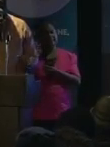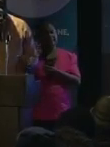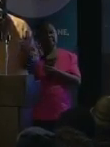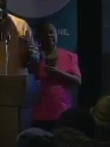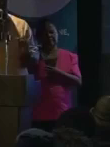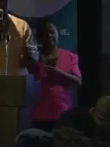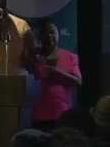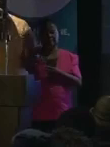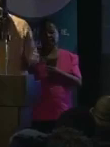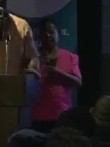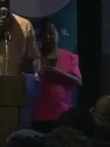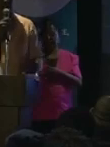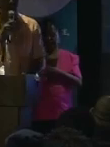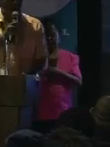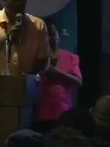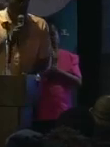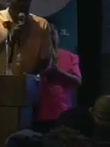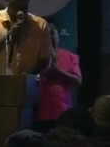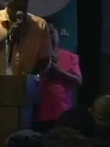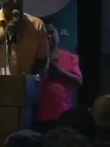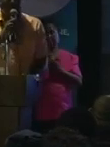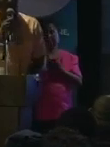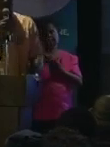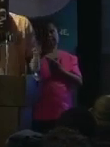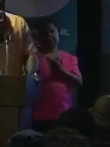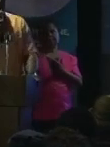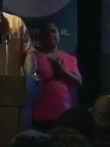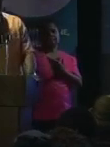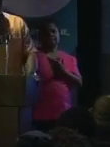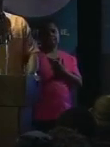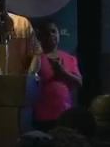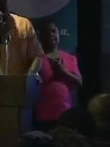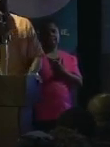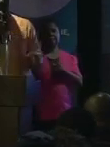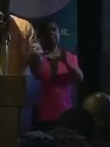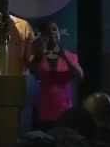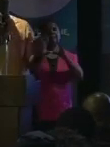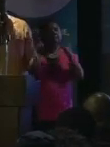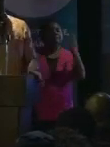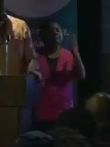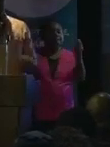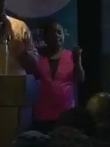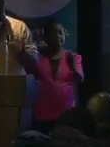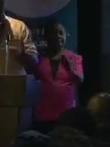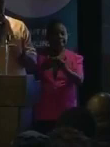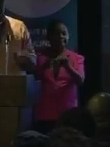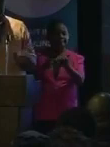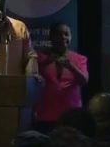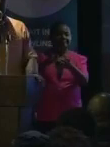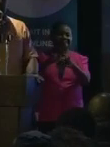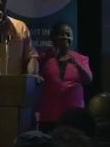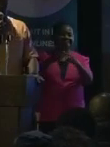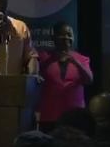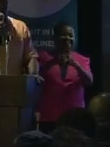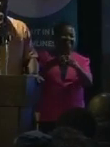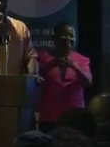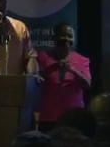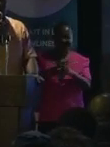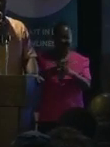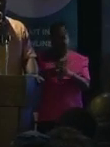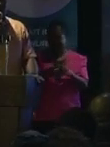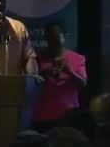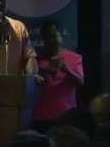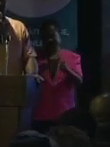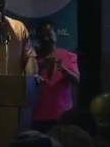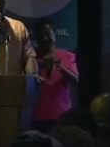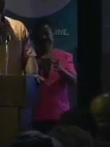siblings, you send it to, or if they are claiming for the whole tribe, send it to the tax office and we will try to see